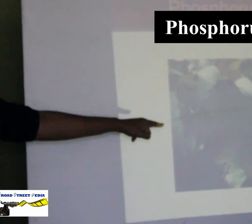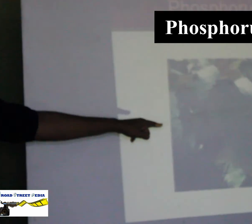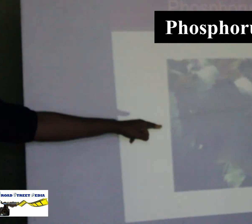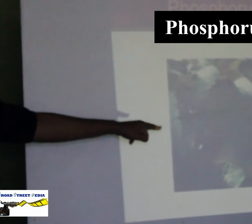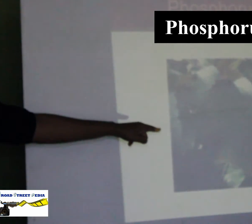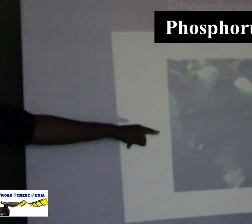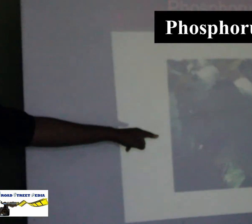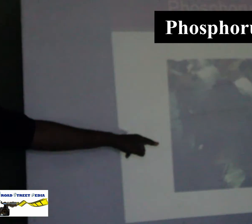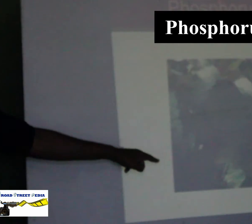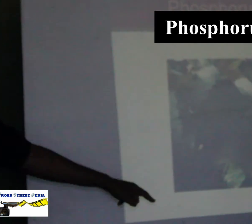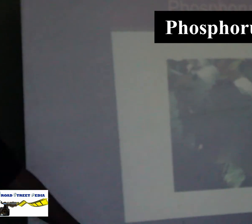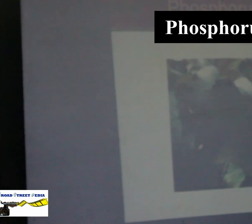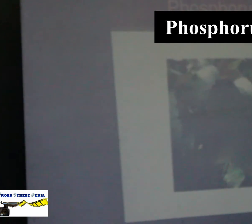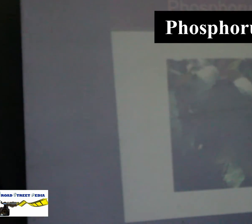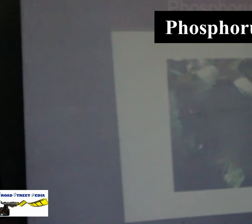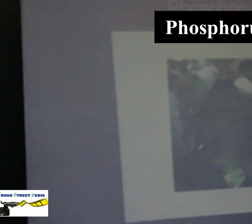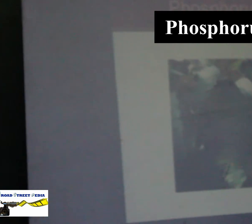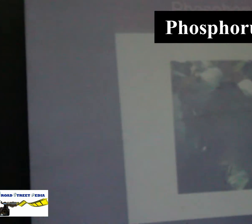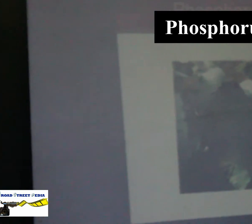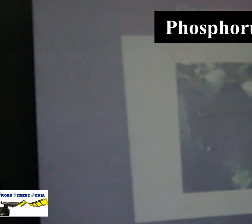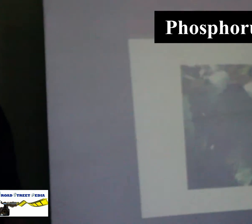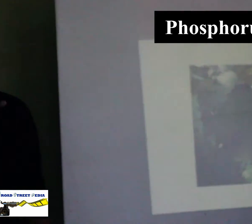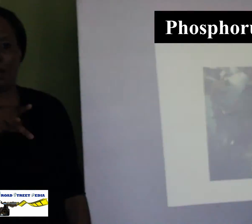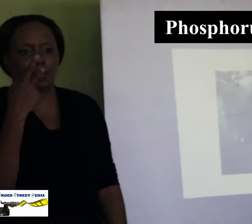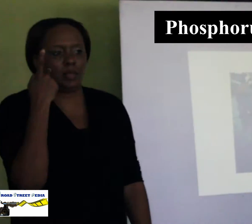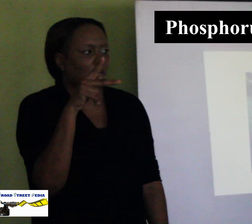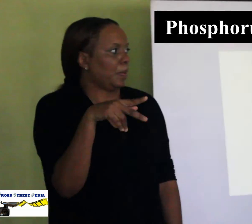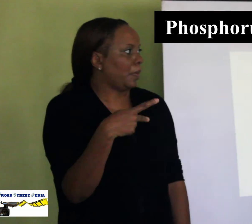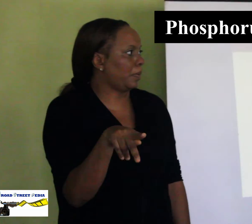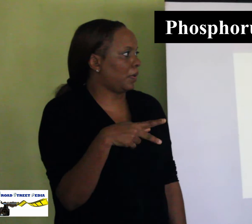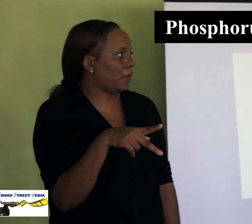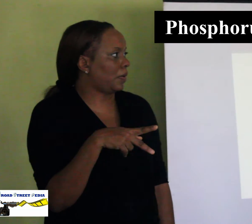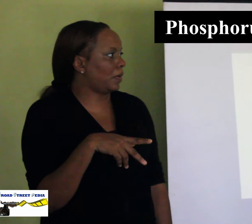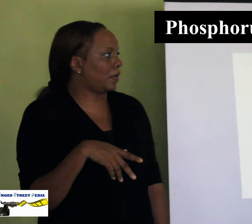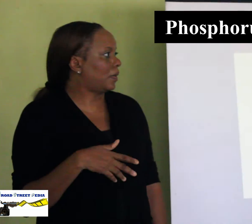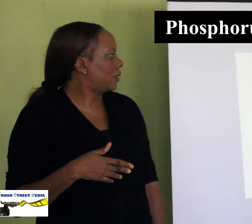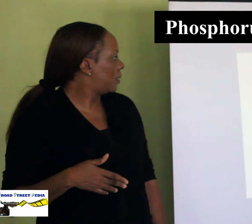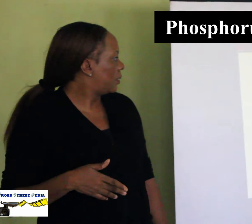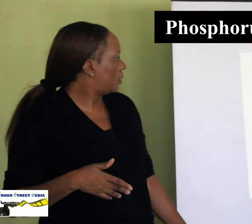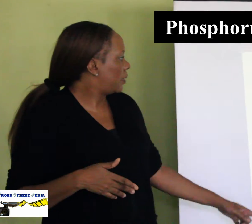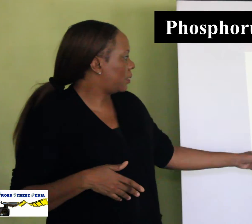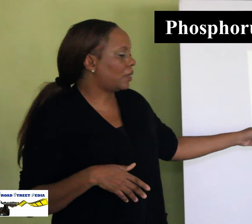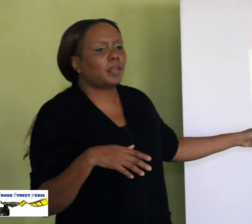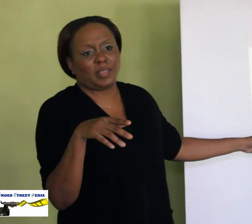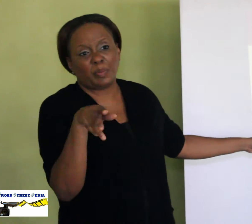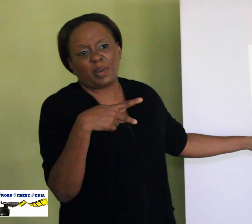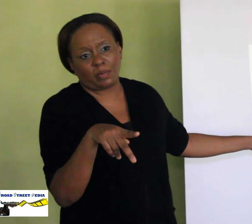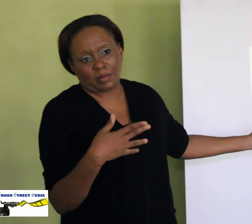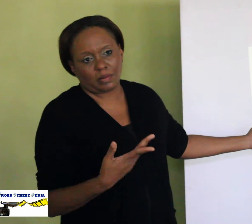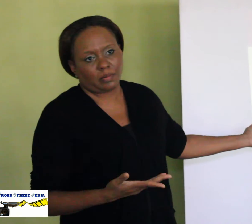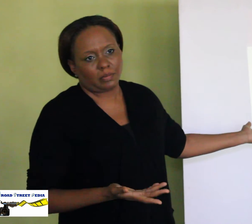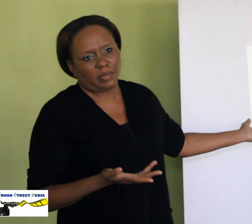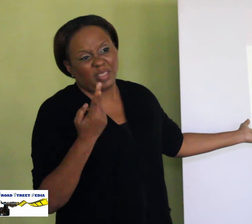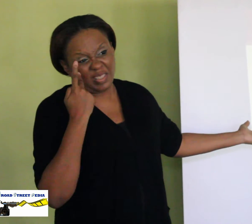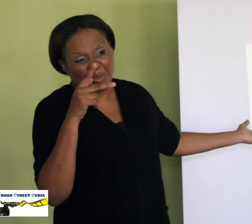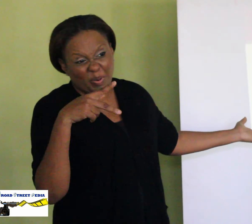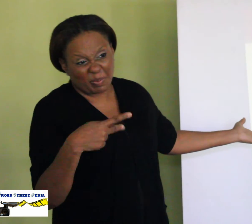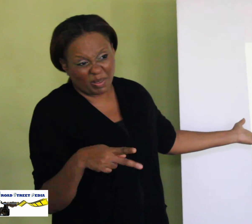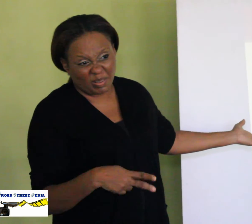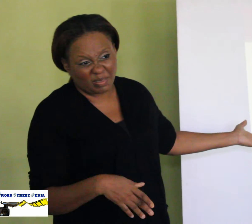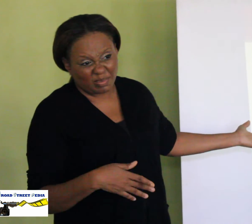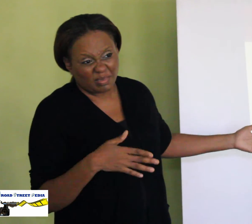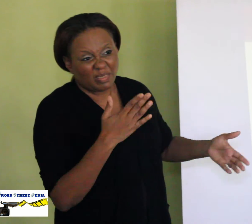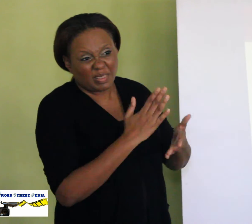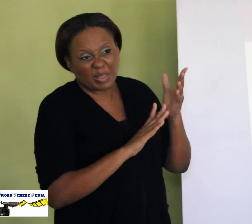the leaves will turn purple. Excuse me, we may have a color blind, but it look purple to me. Some people may say a